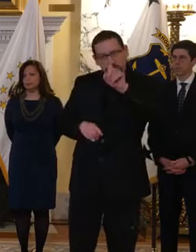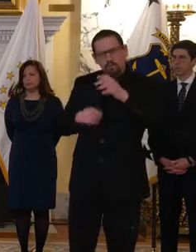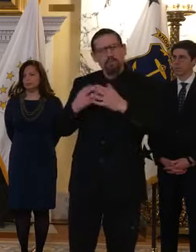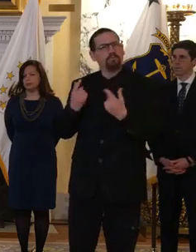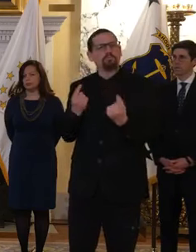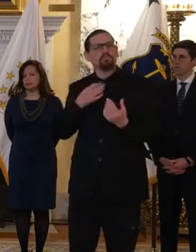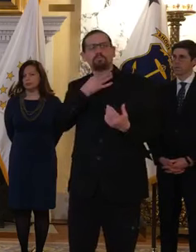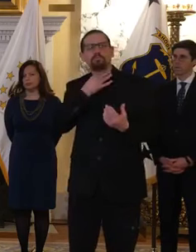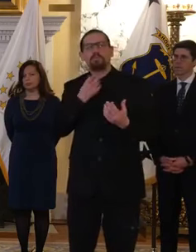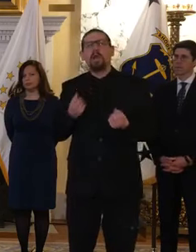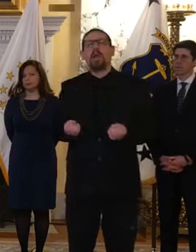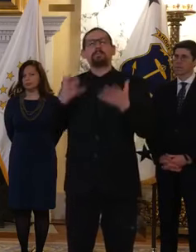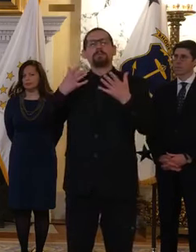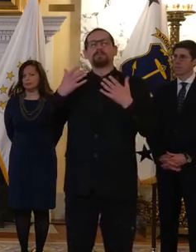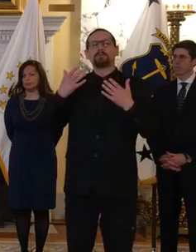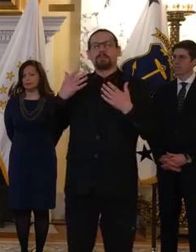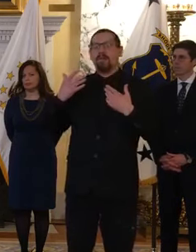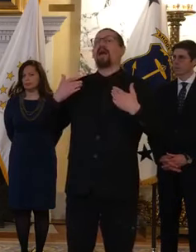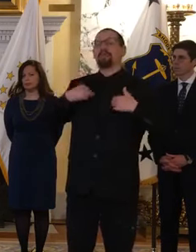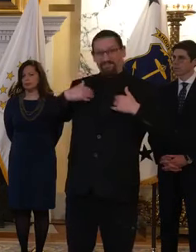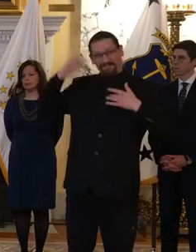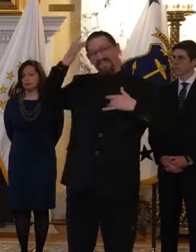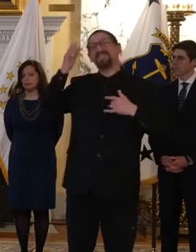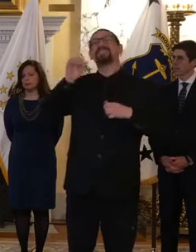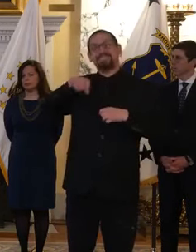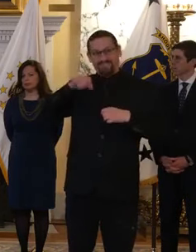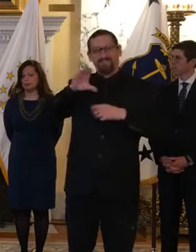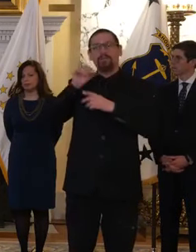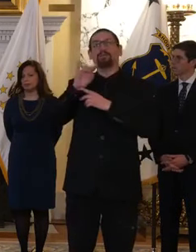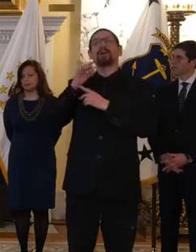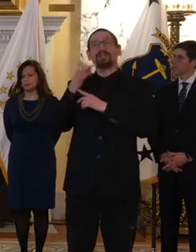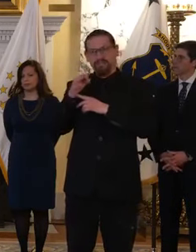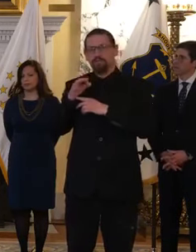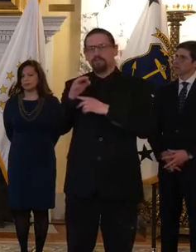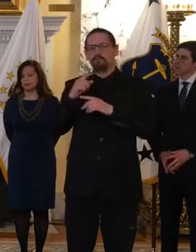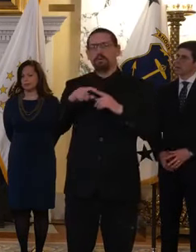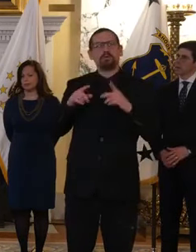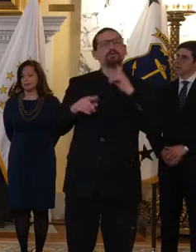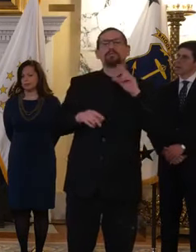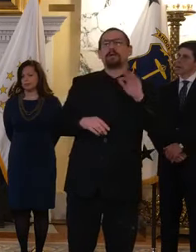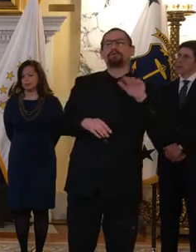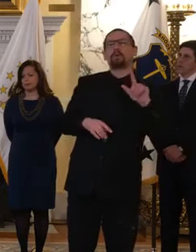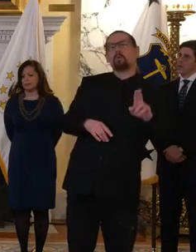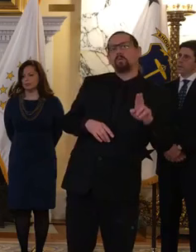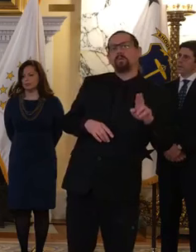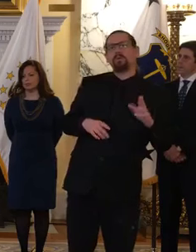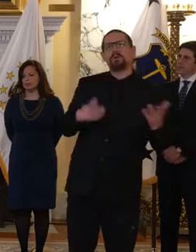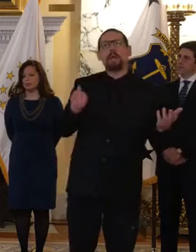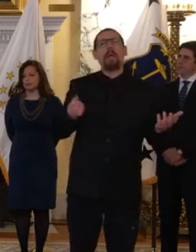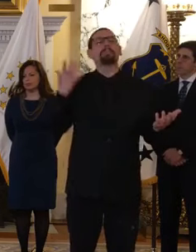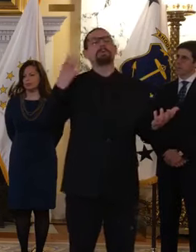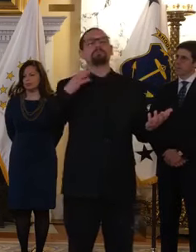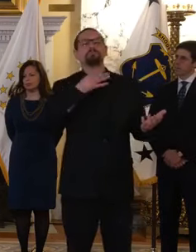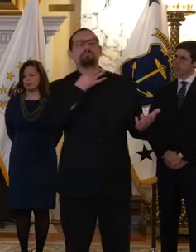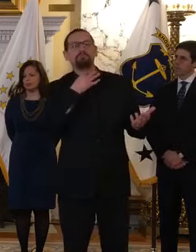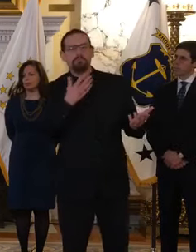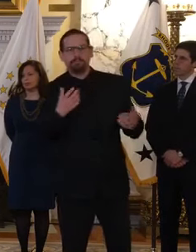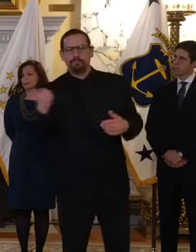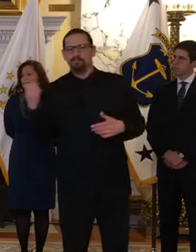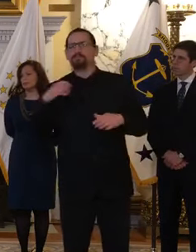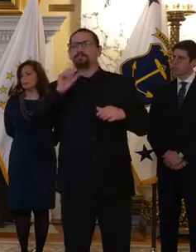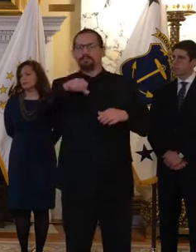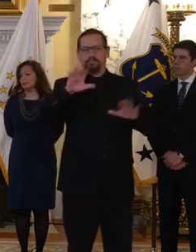we want influenza to be tested for if someone has symptoms that are consistent. We are